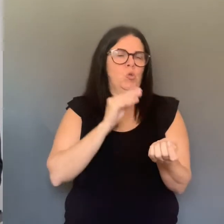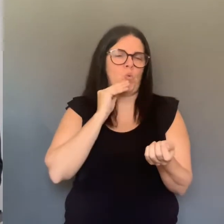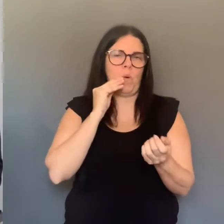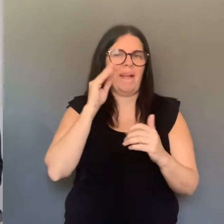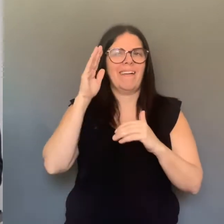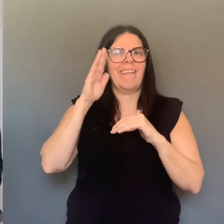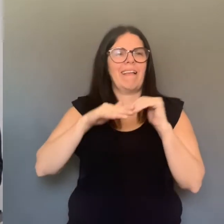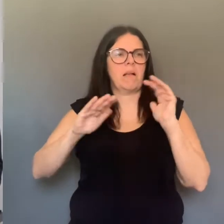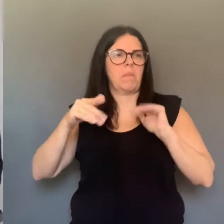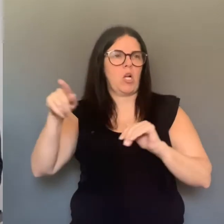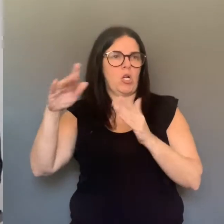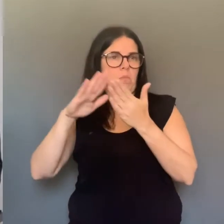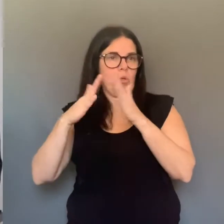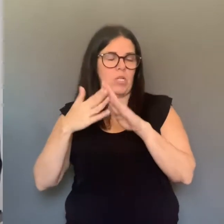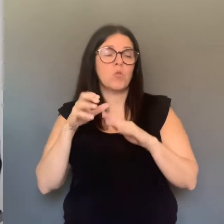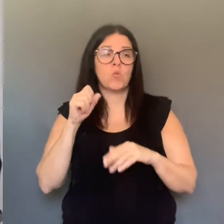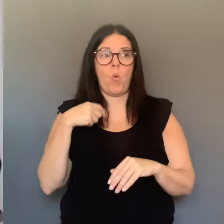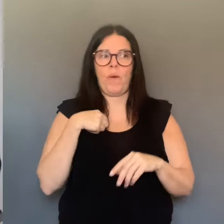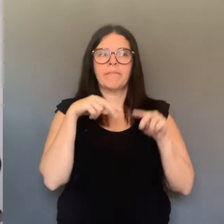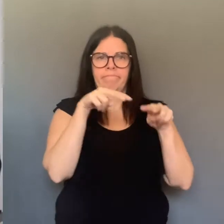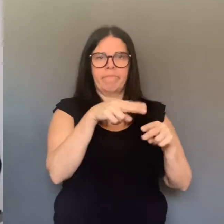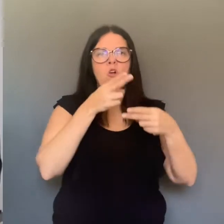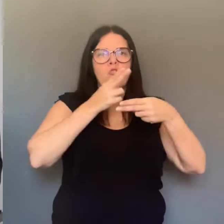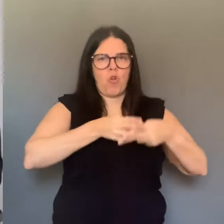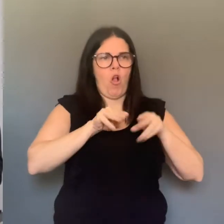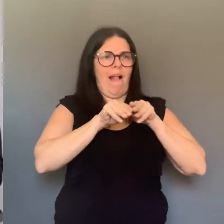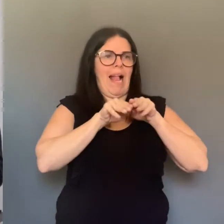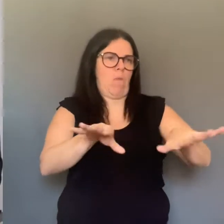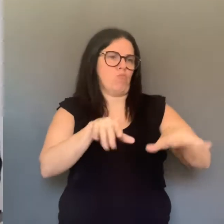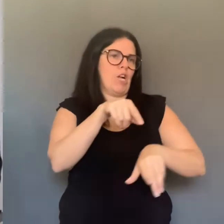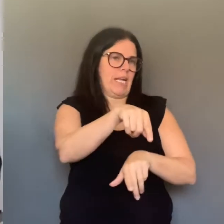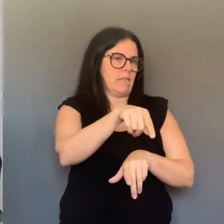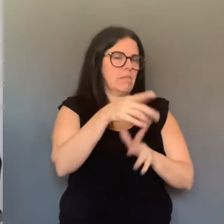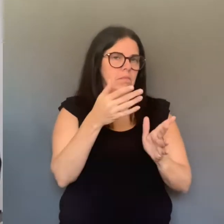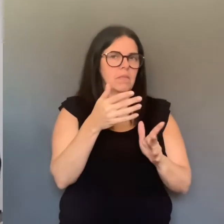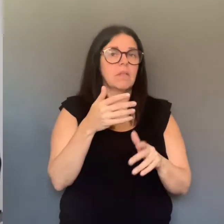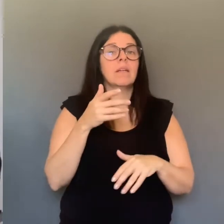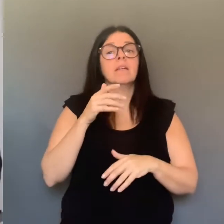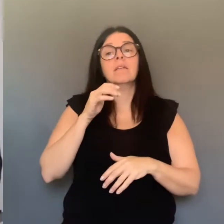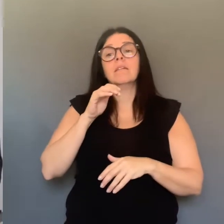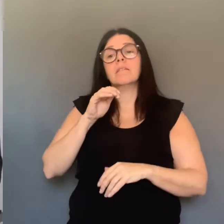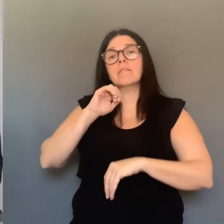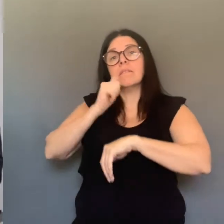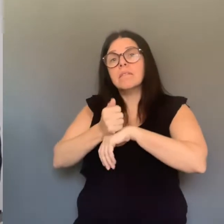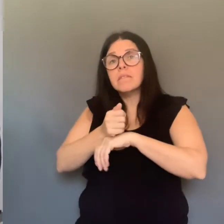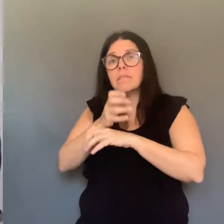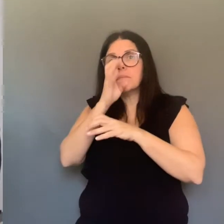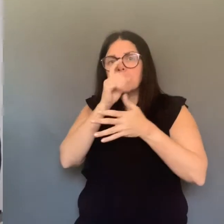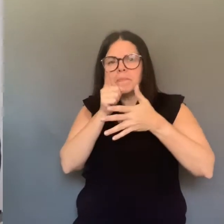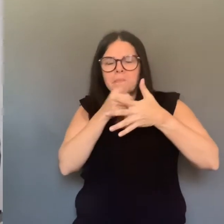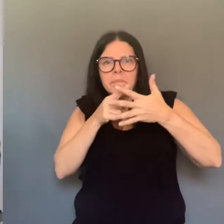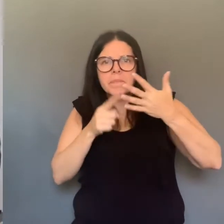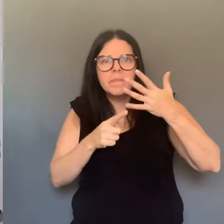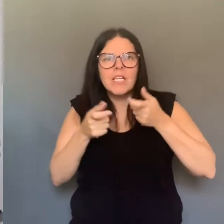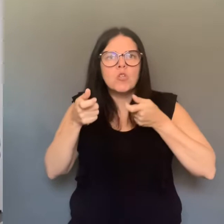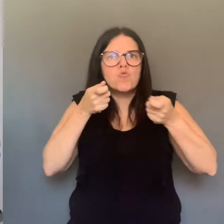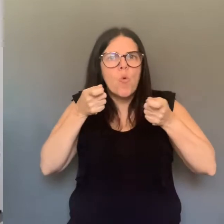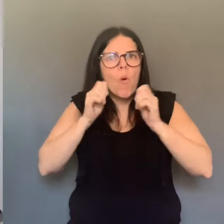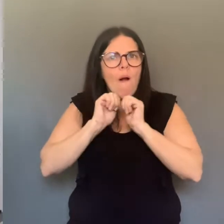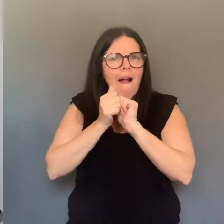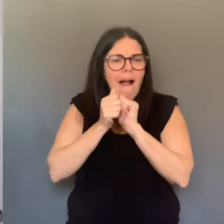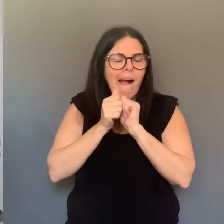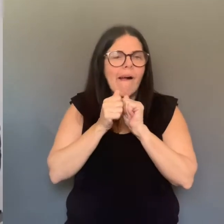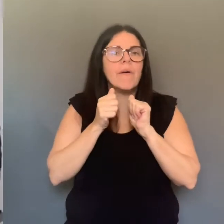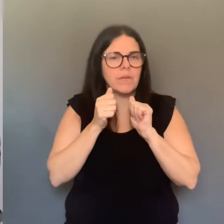an outbreak that is spread in that long-term care home. All those controlled measures that we are trying to put is to ensure